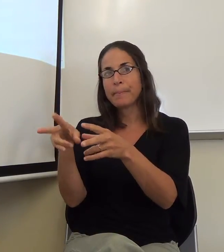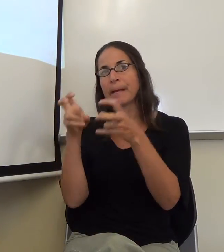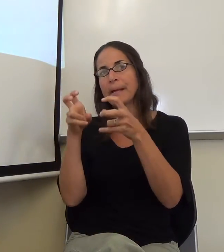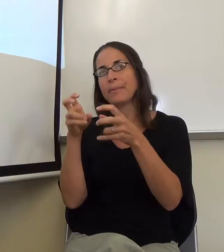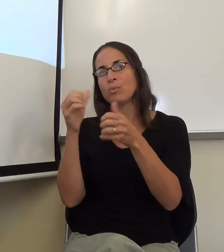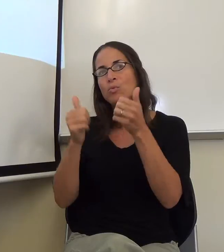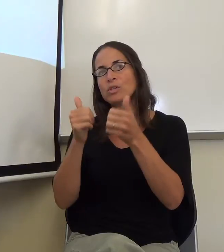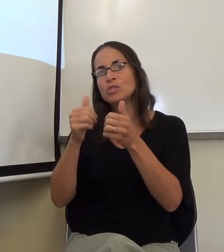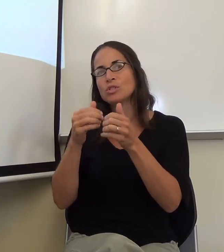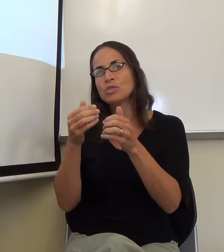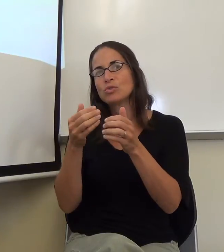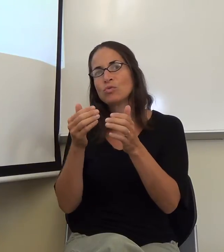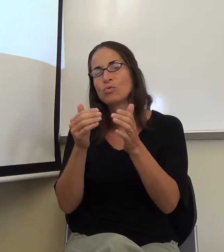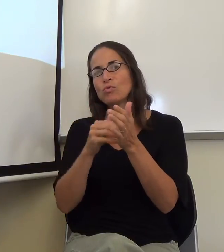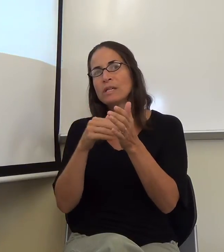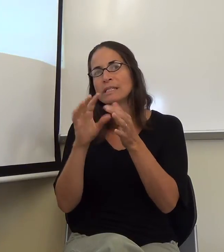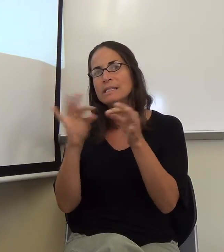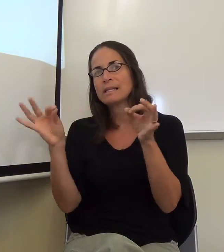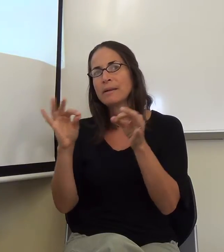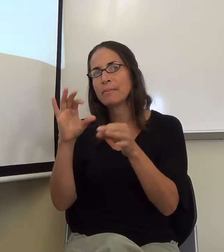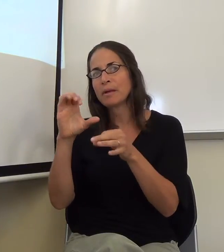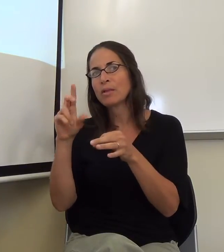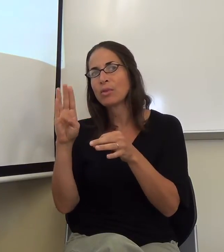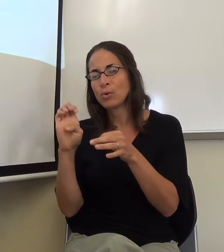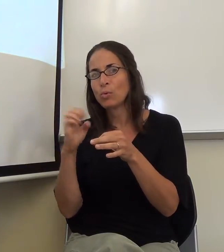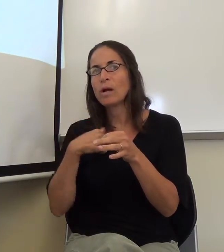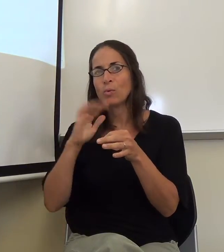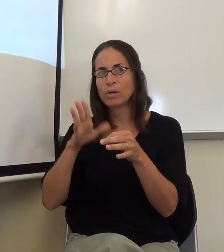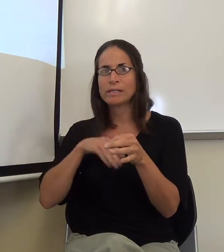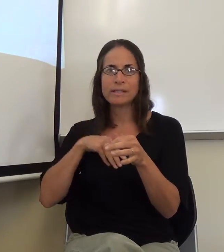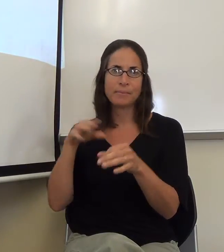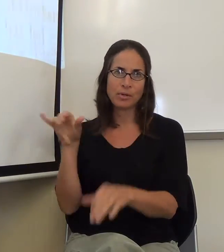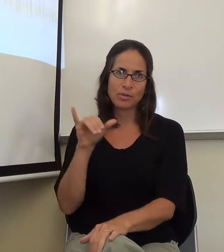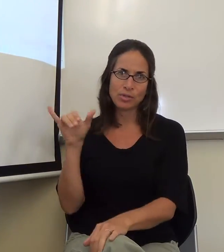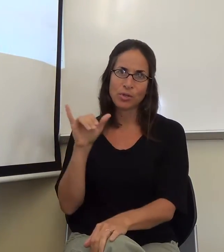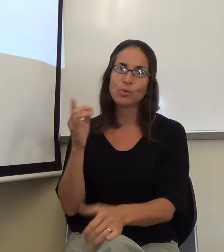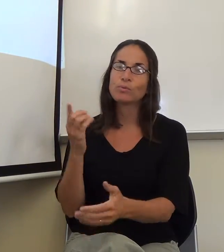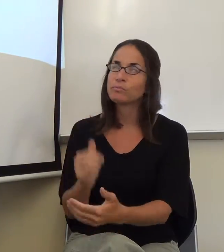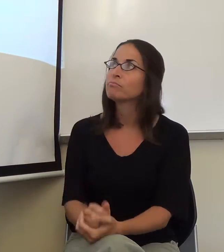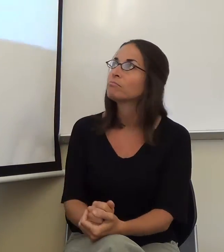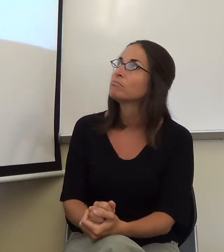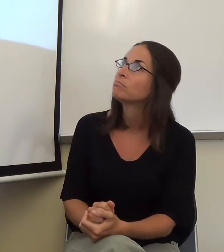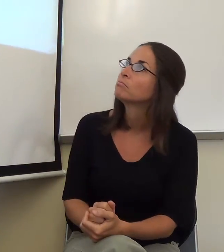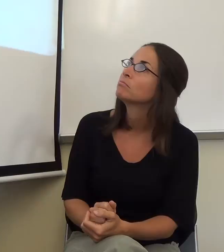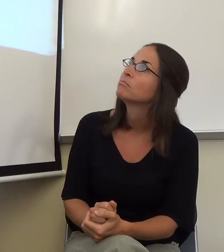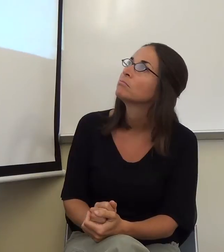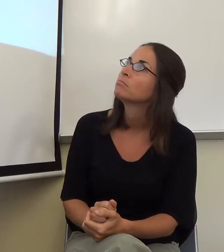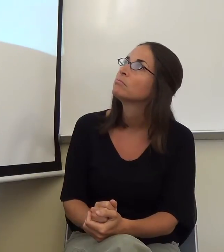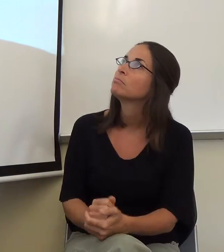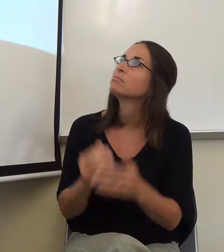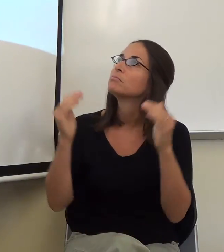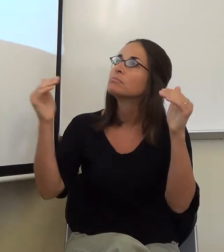is what she's not letting you do here. Okay, let's do a couple of these, then move to the contrast